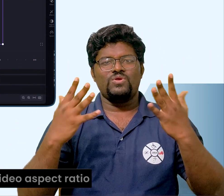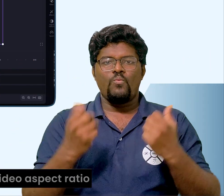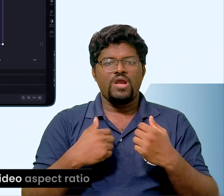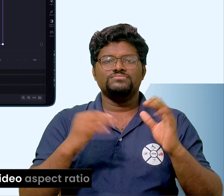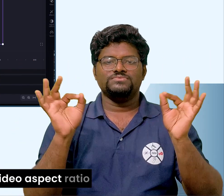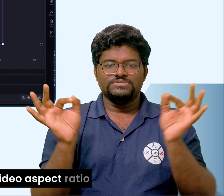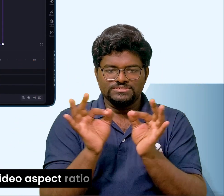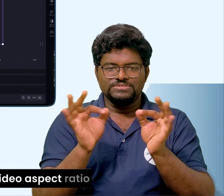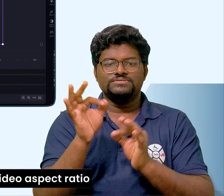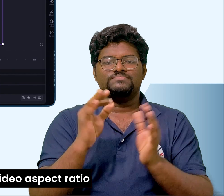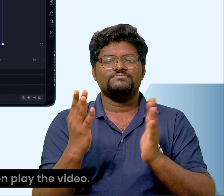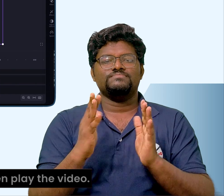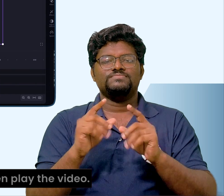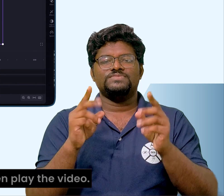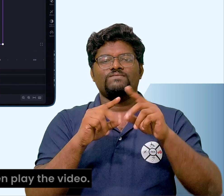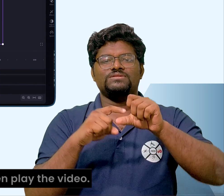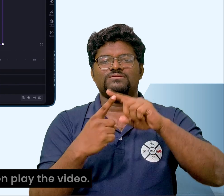the video aspect ratio to vertical.